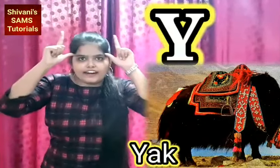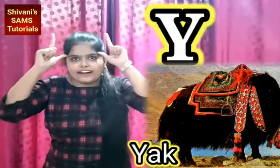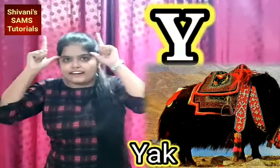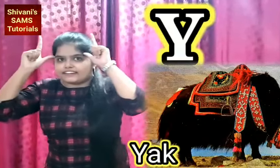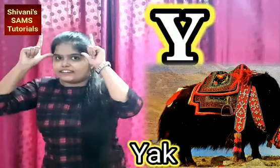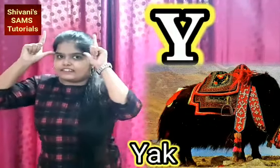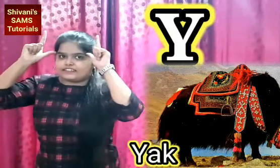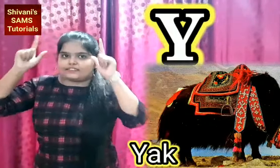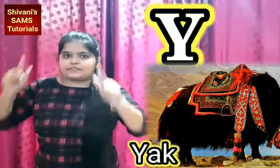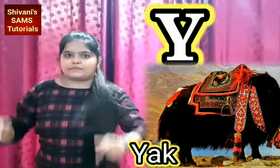yak.